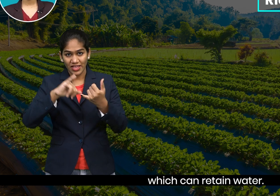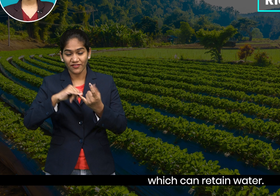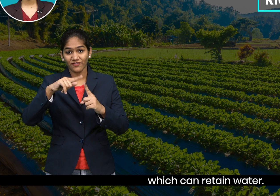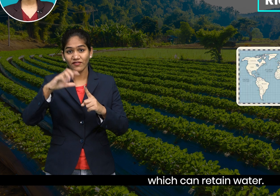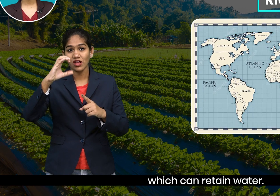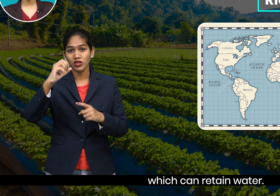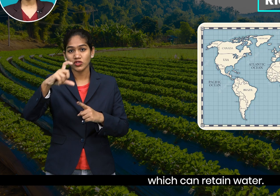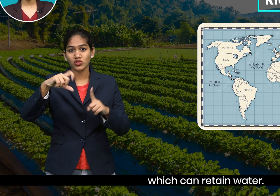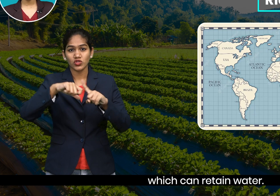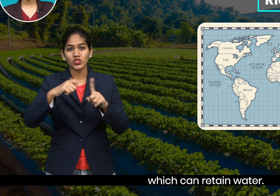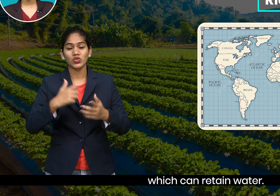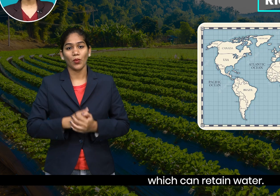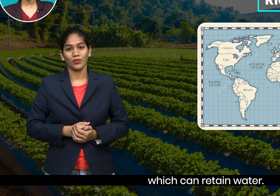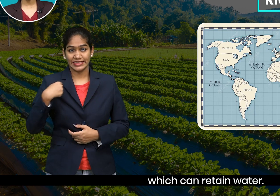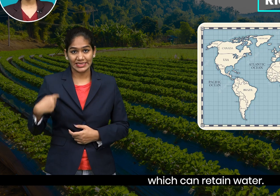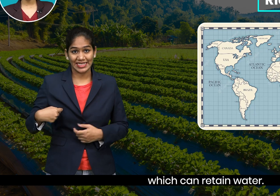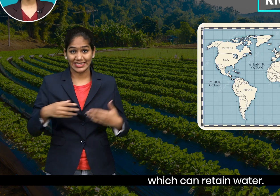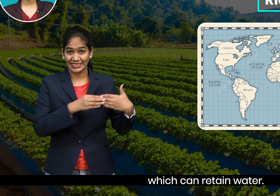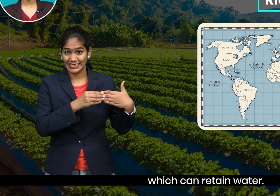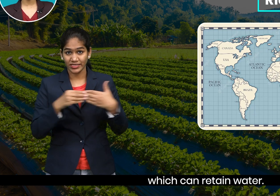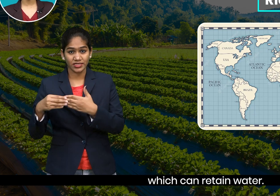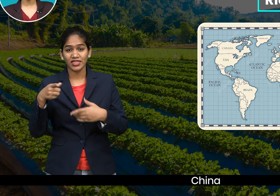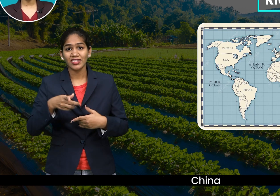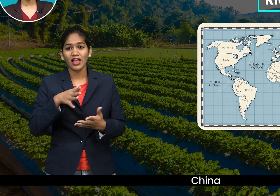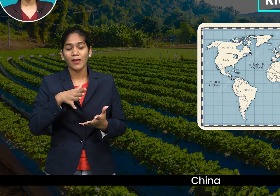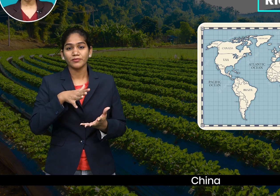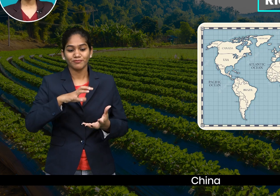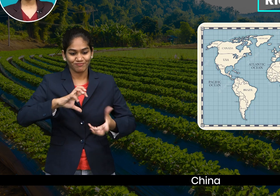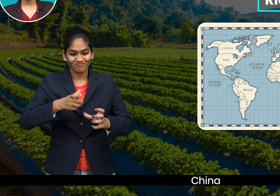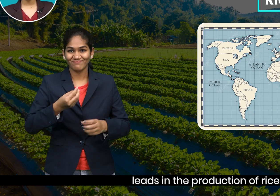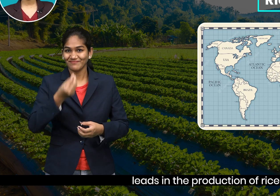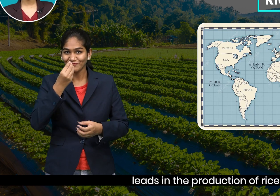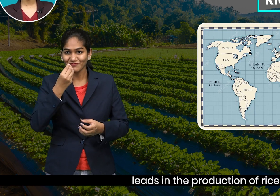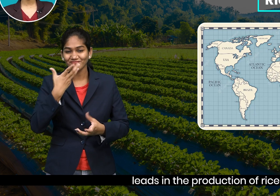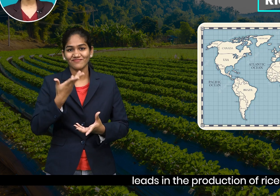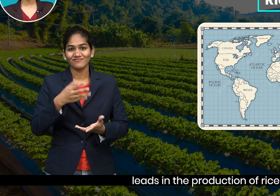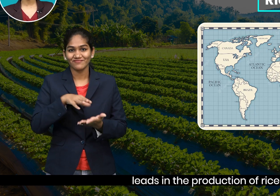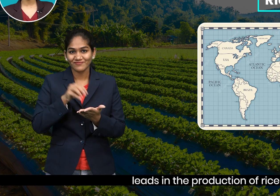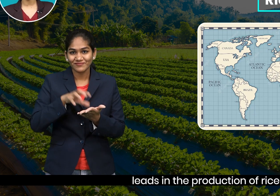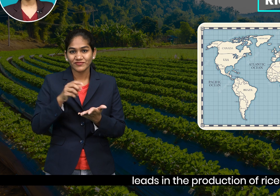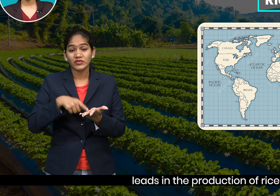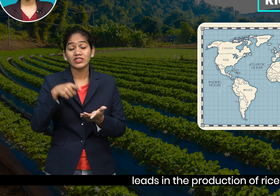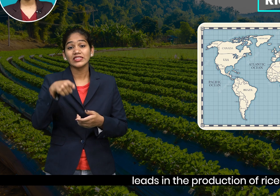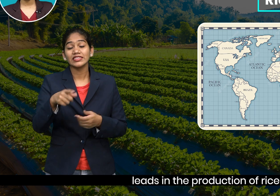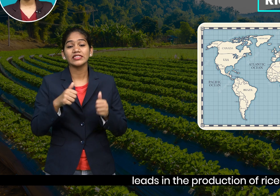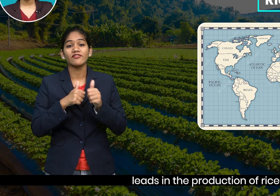China leads in the production of rice followed by